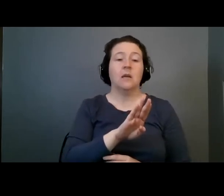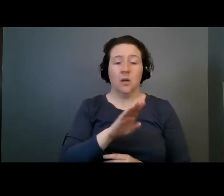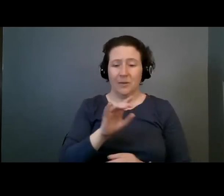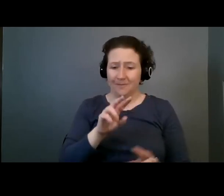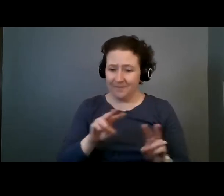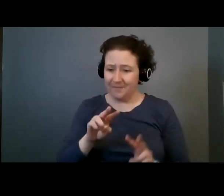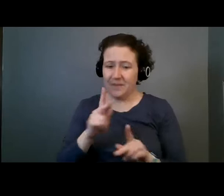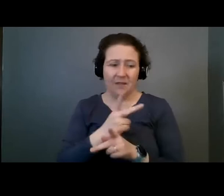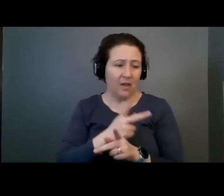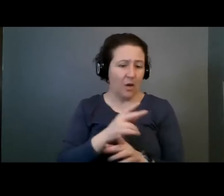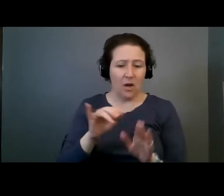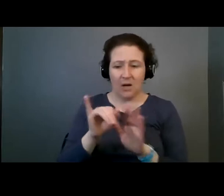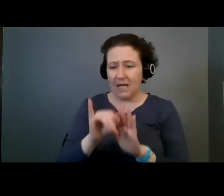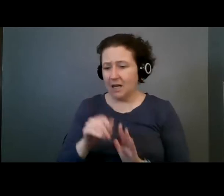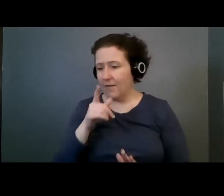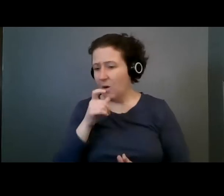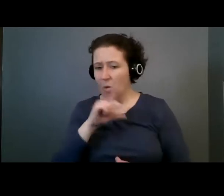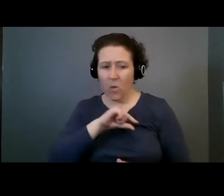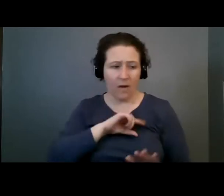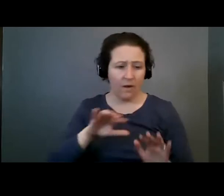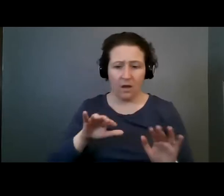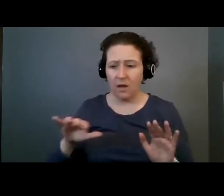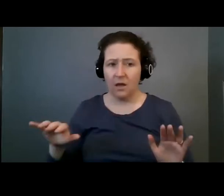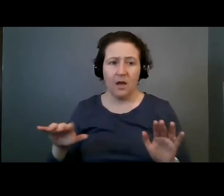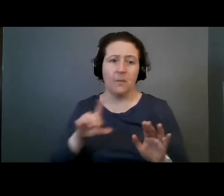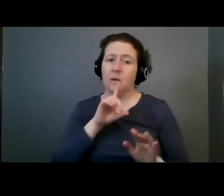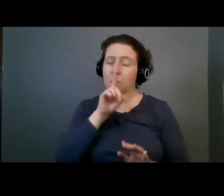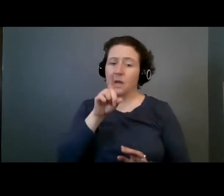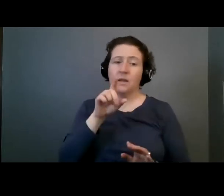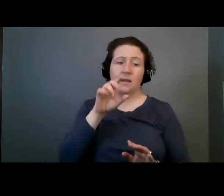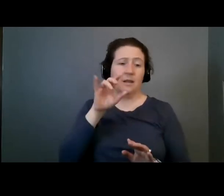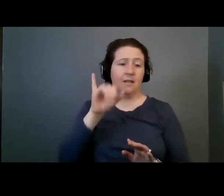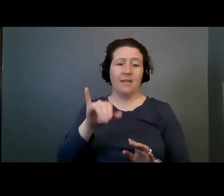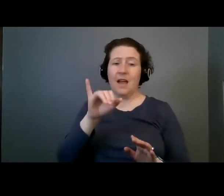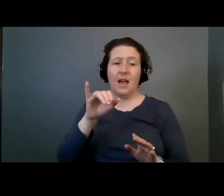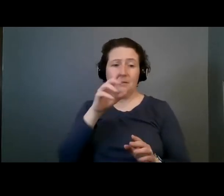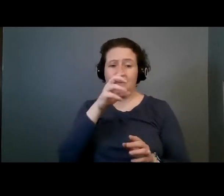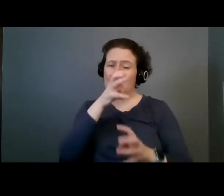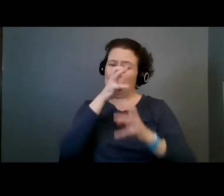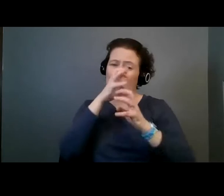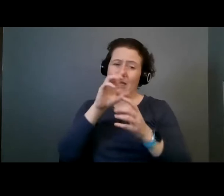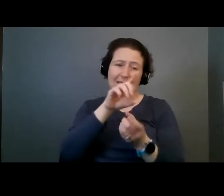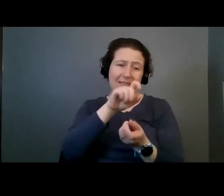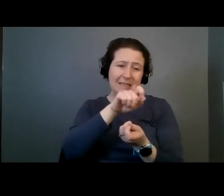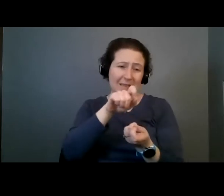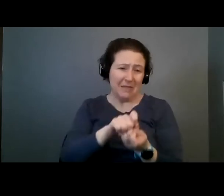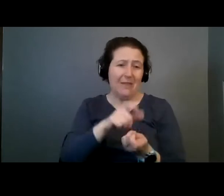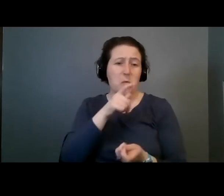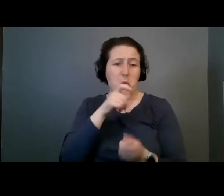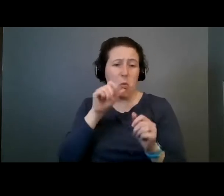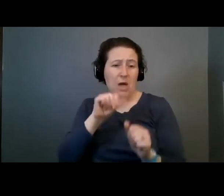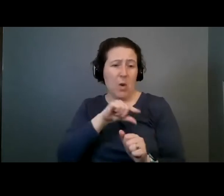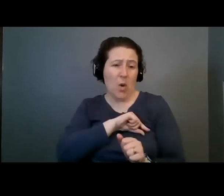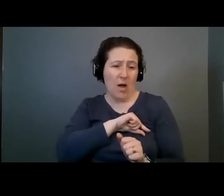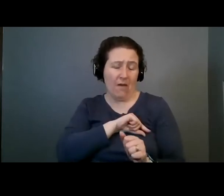the facilities and workers qualifying under this very narrow definition. We'll be reaching out directly to businesses as